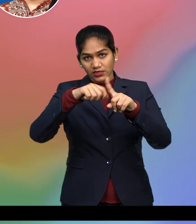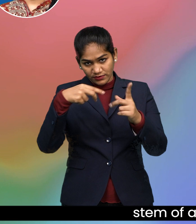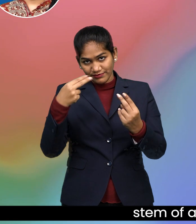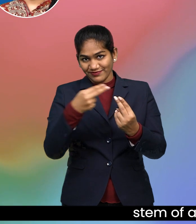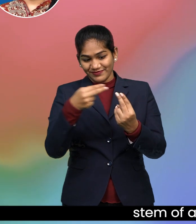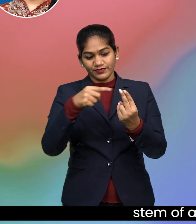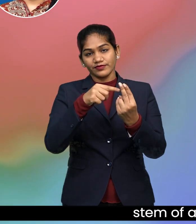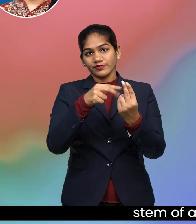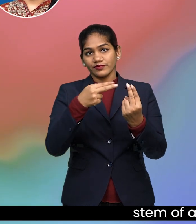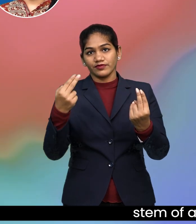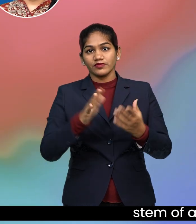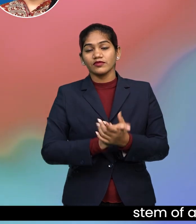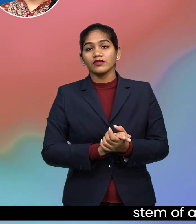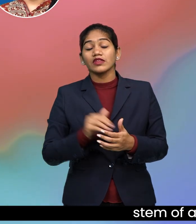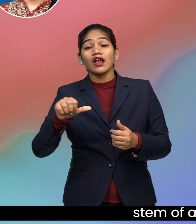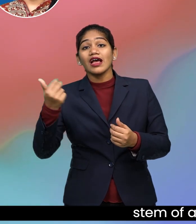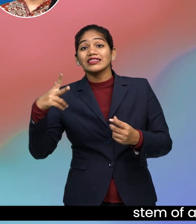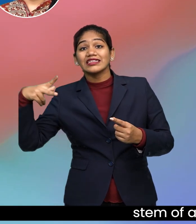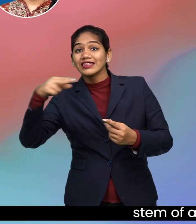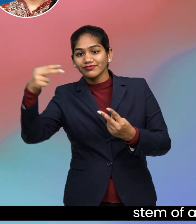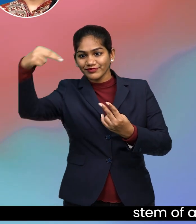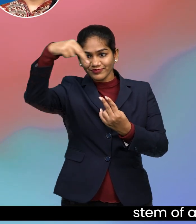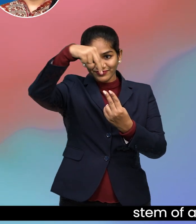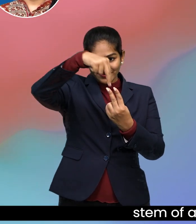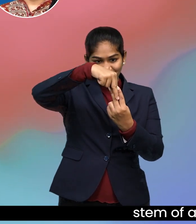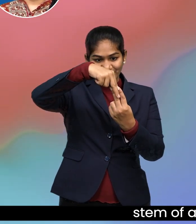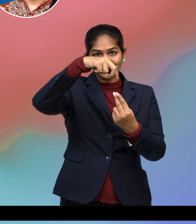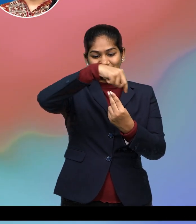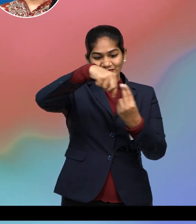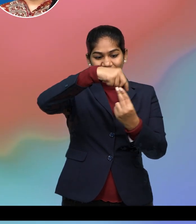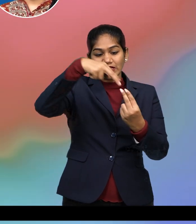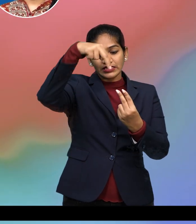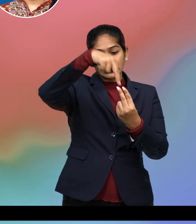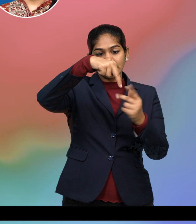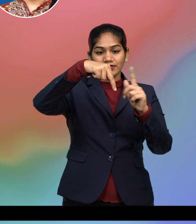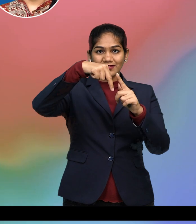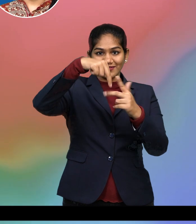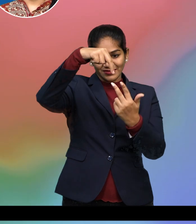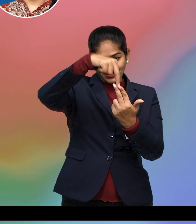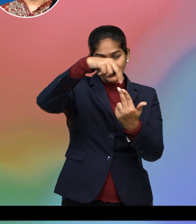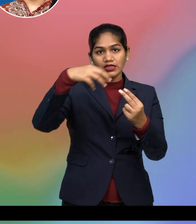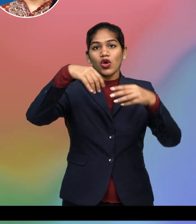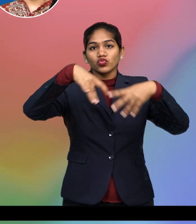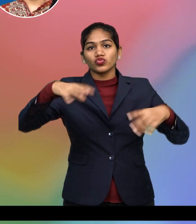and the cut stem of another plant without roots is called scion.